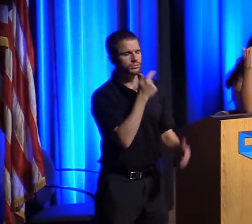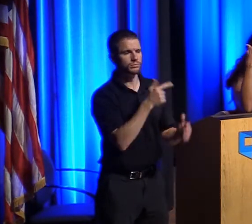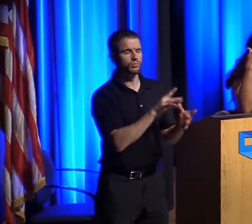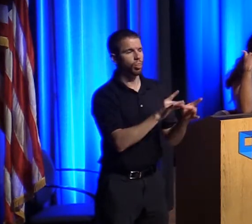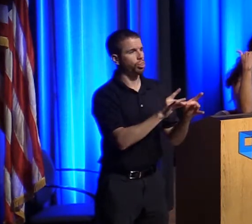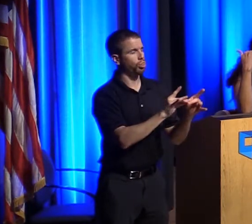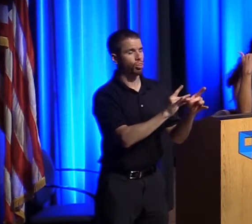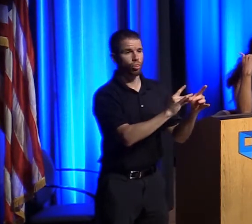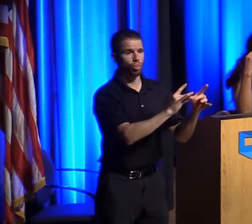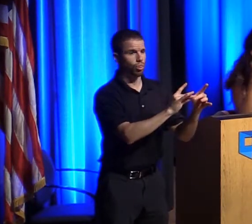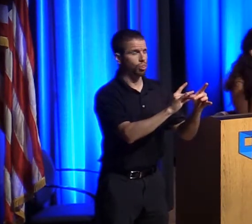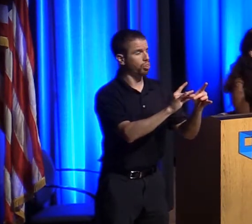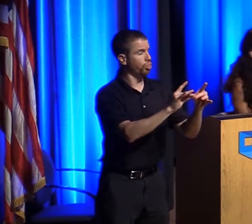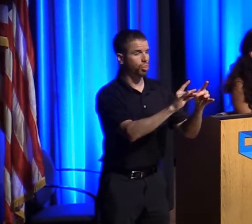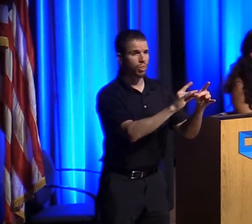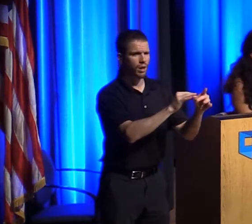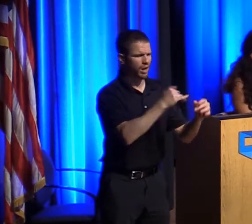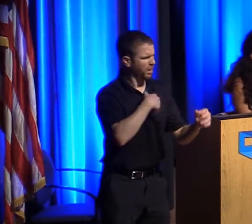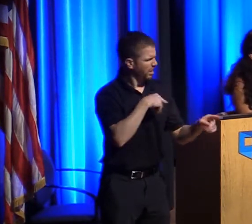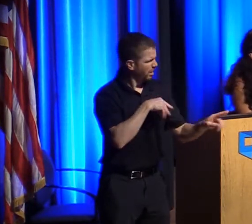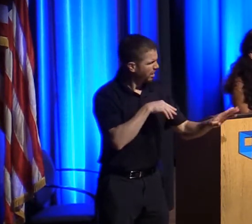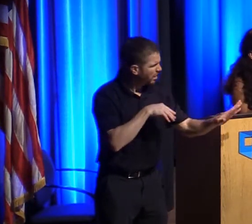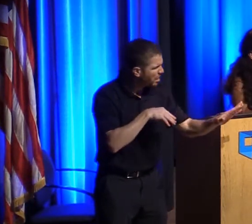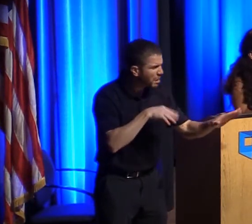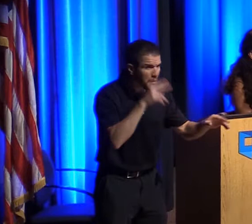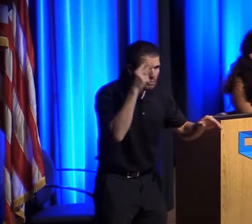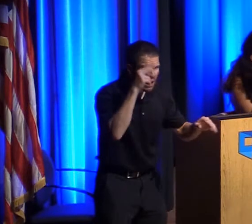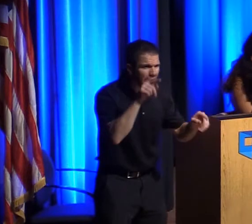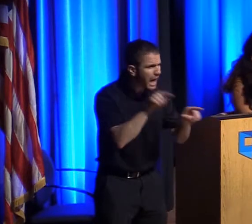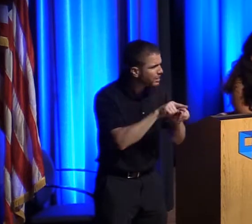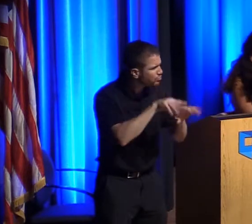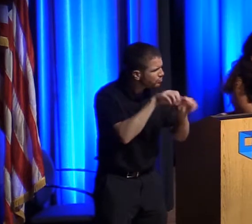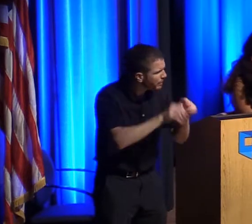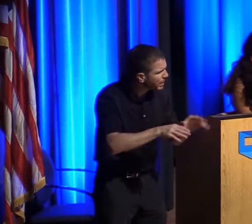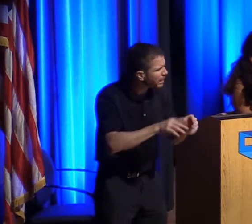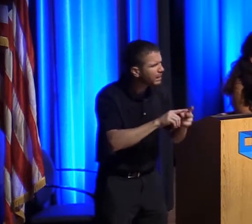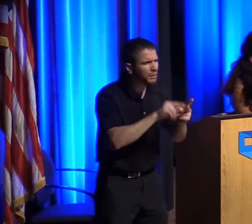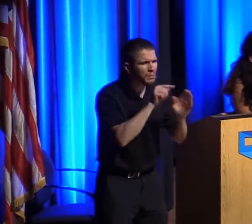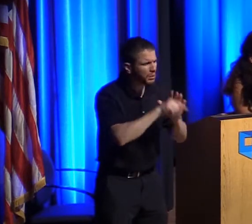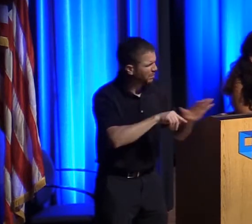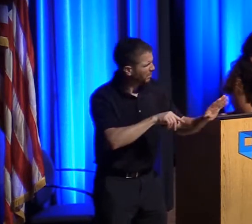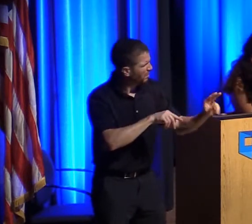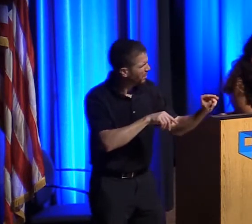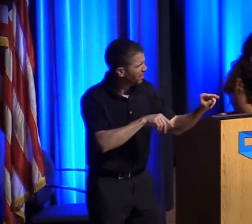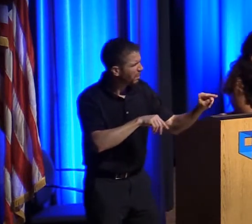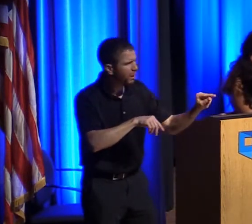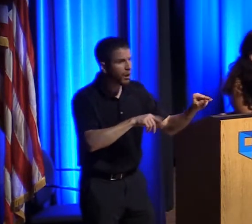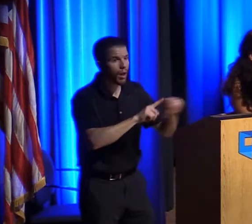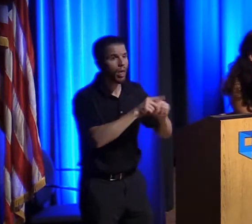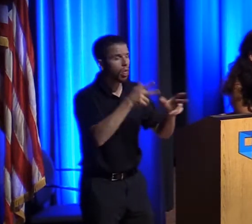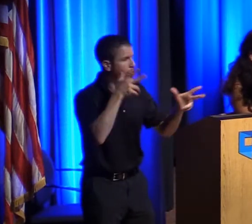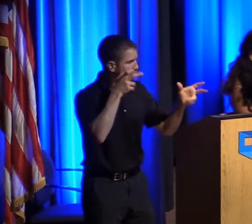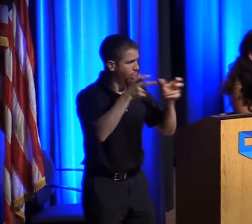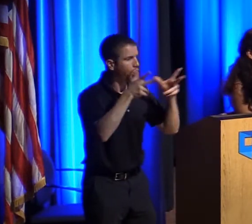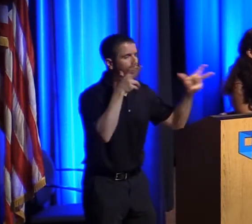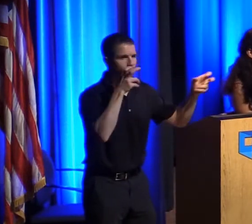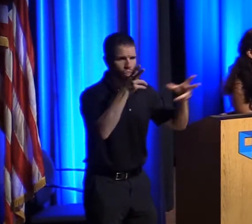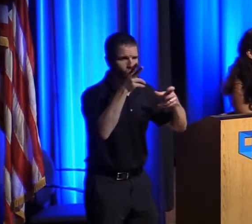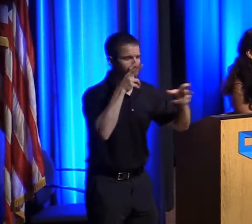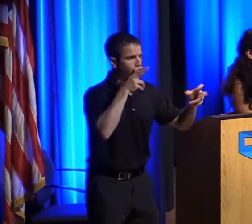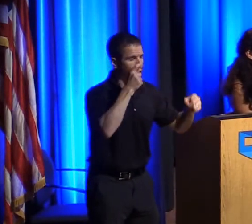it, it's like entering your brain. And every time I hear it, I feel like my soul gets crushed just tiny little bit,